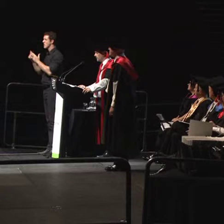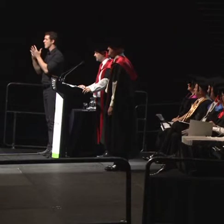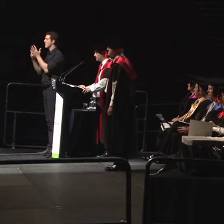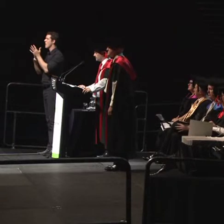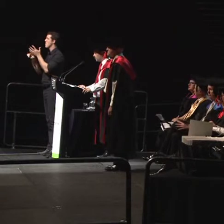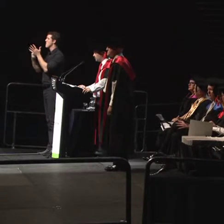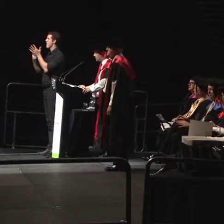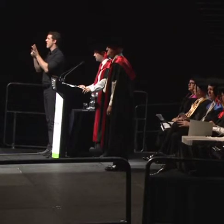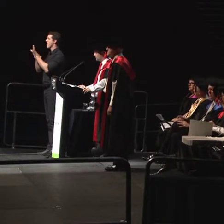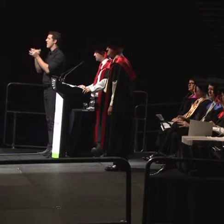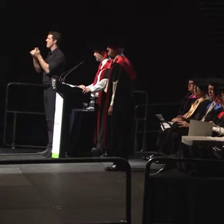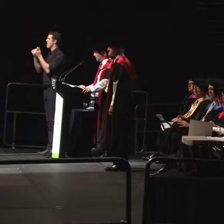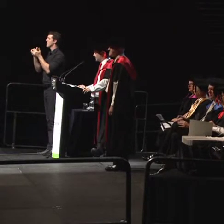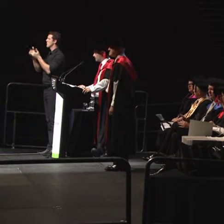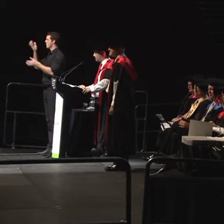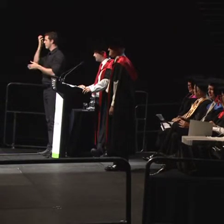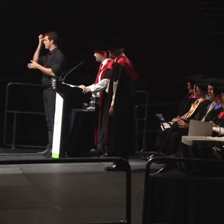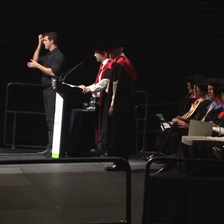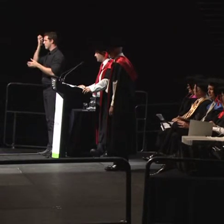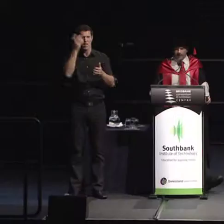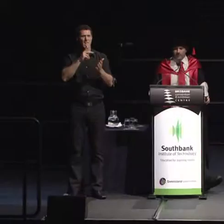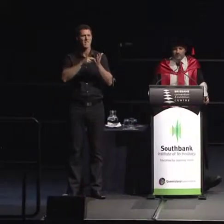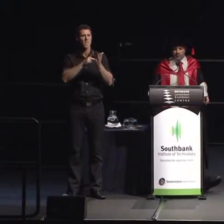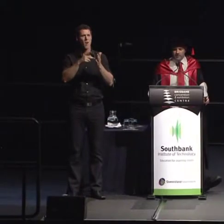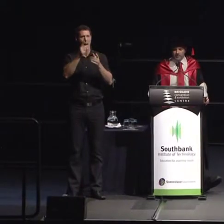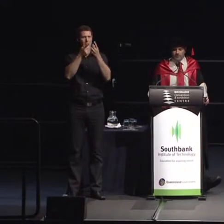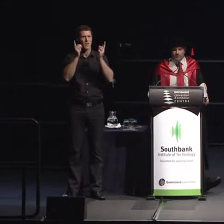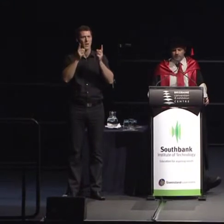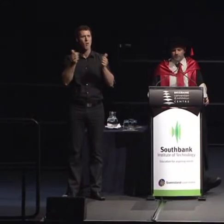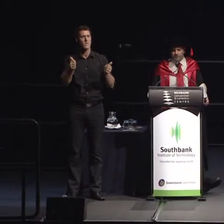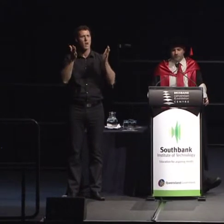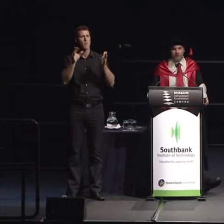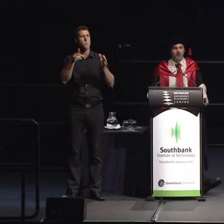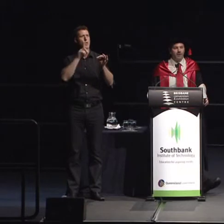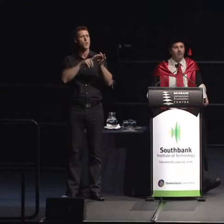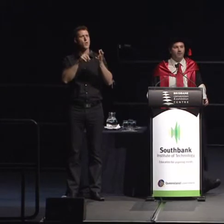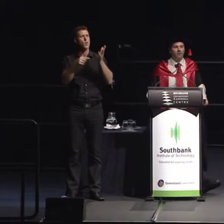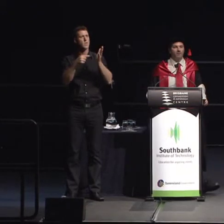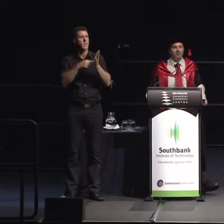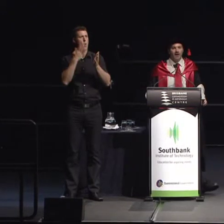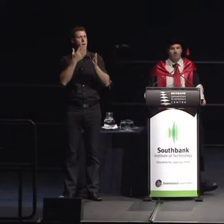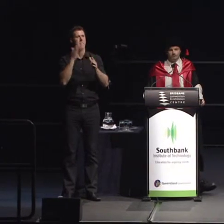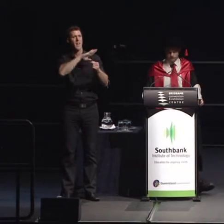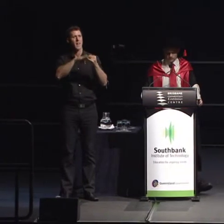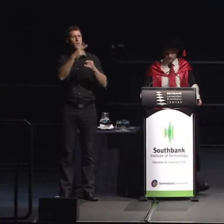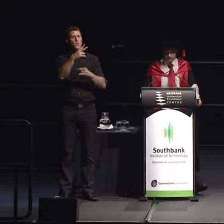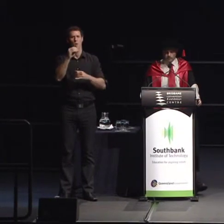Dr. Murray is a distinguished civil engineering academic who retired from Queensland University of Technology at the end of